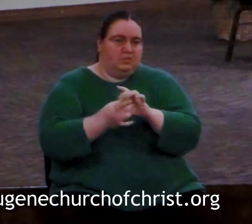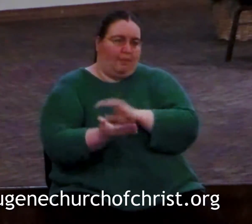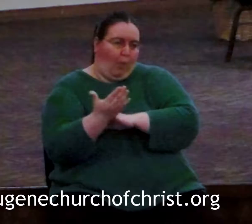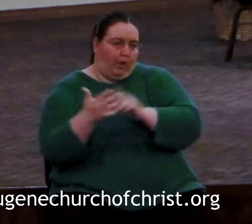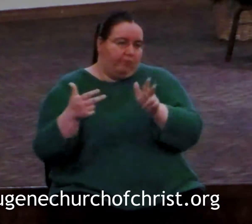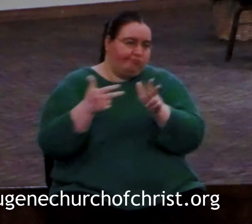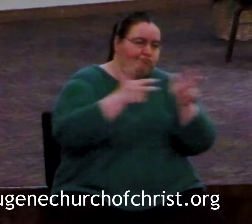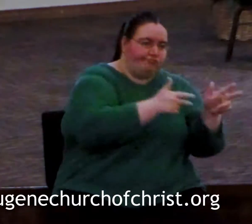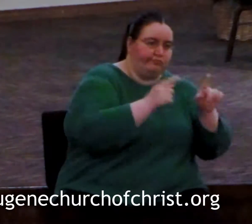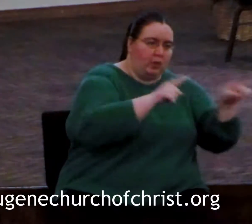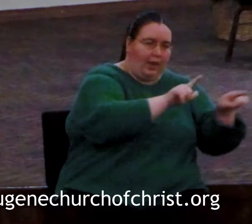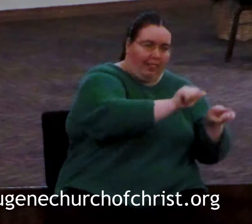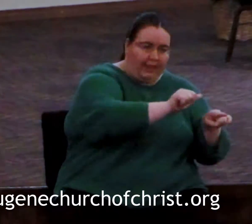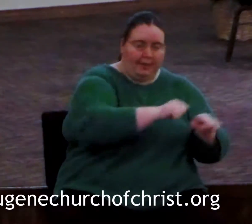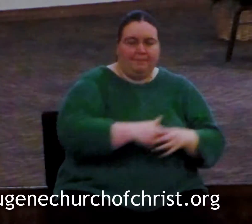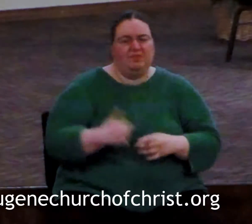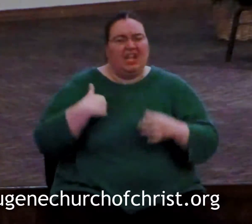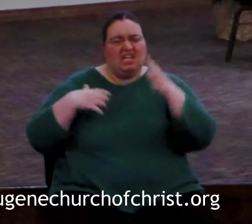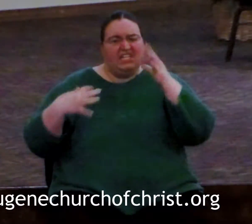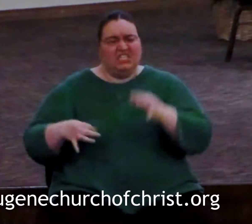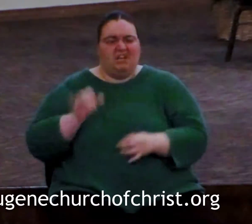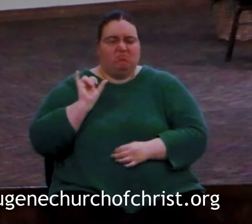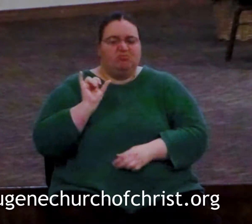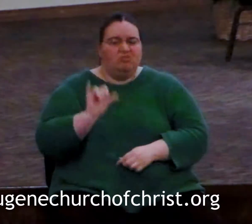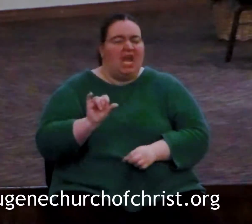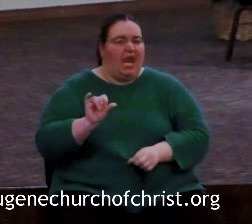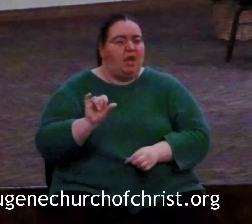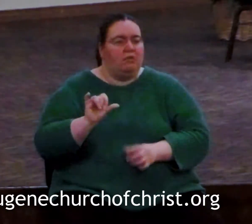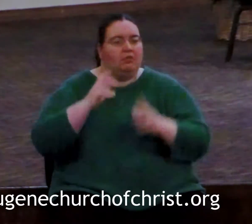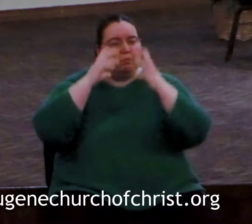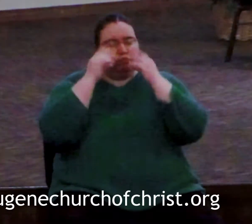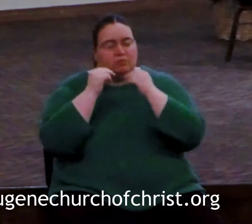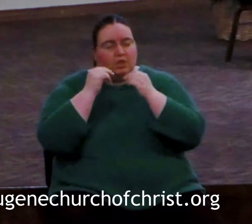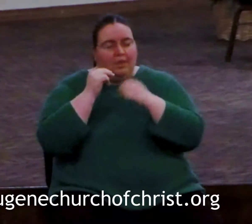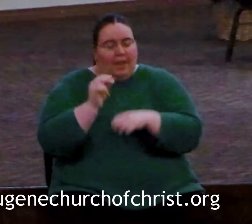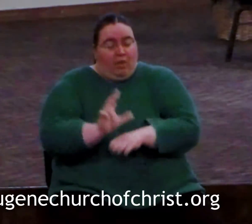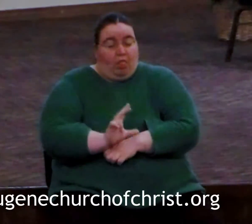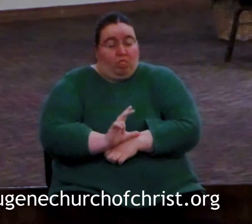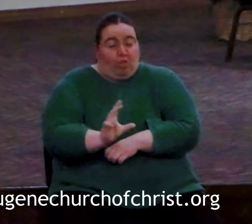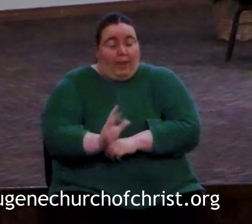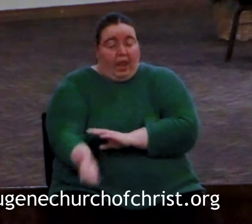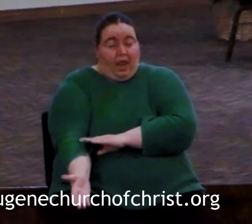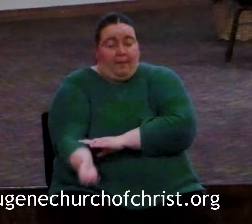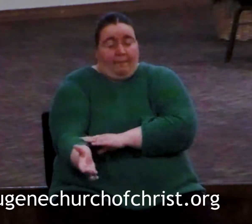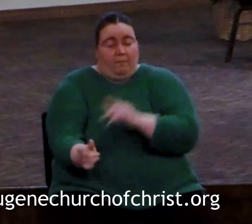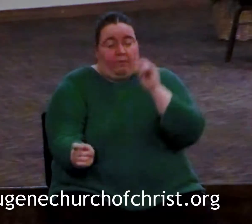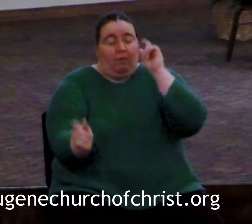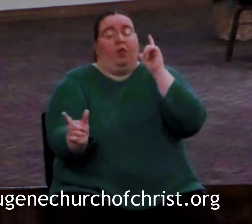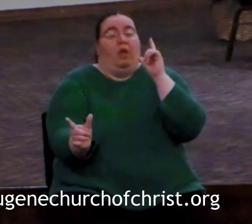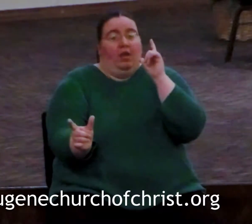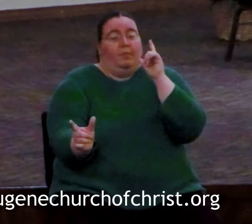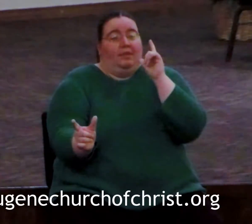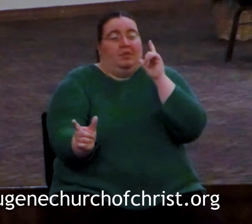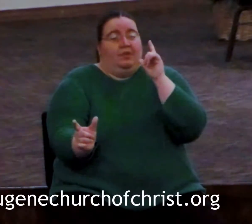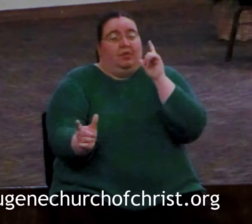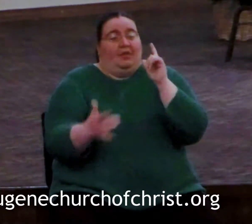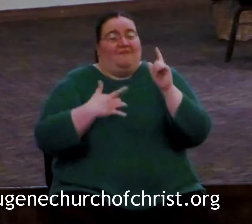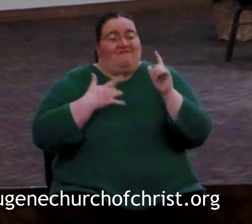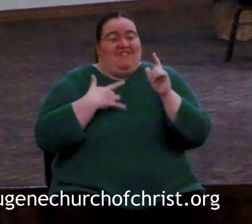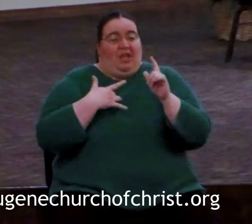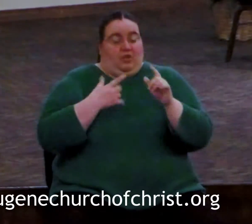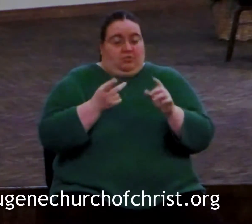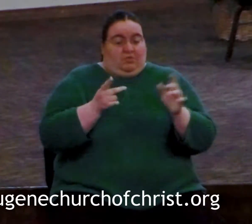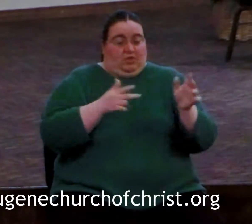morning as they were bringing the two trains together, because you could feel all of that. And thinking to myself, maybe the hotel room wouldn't have been a bad idea.